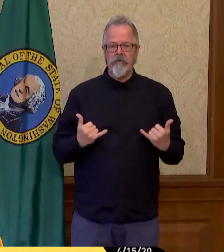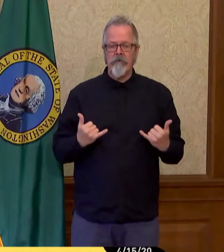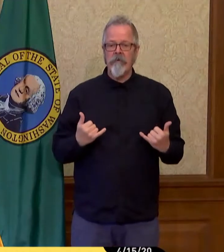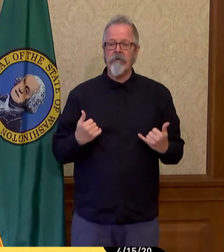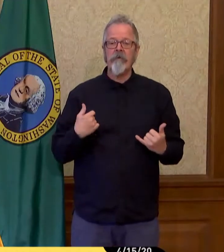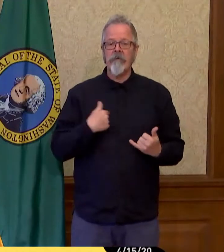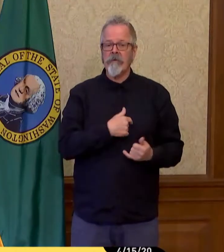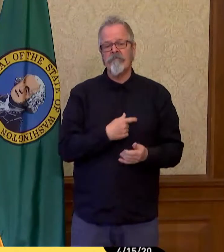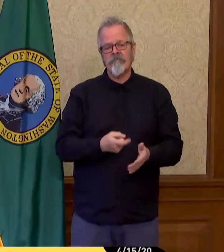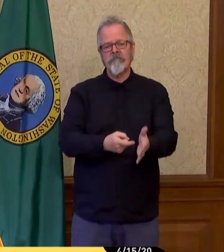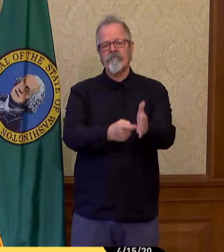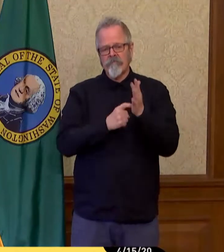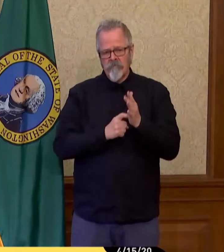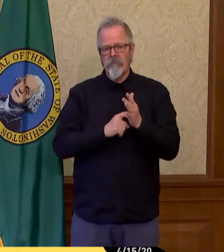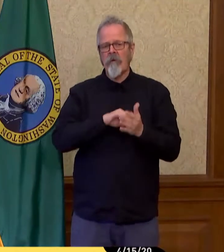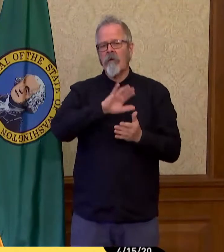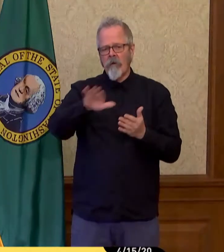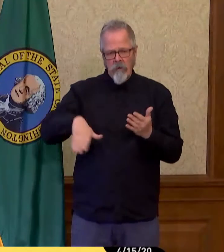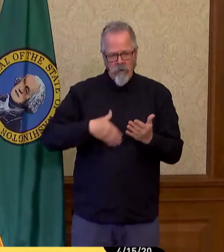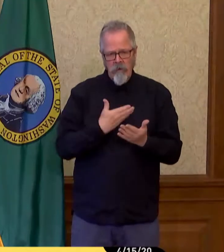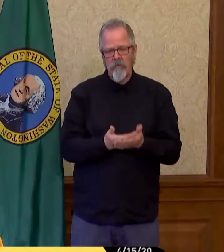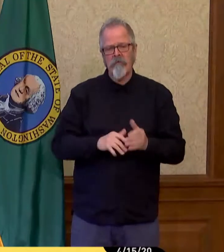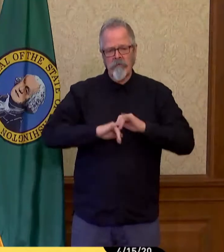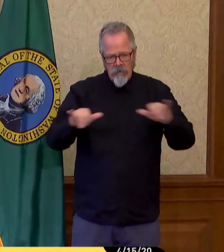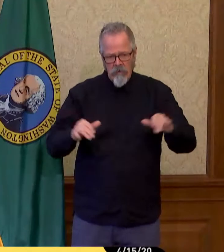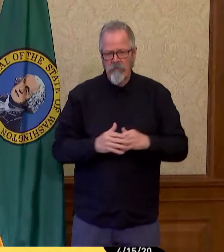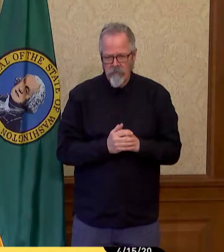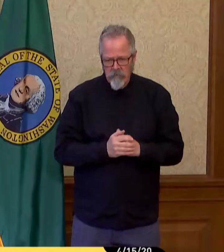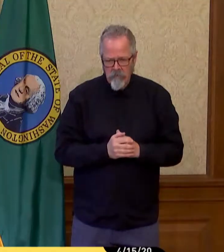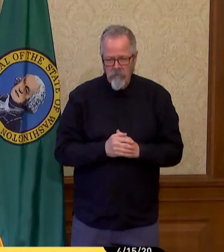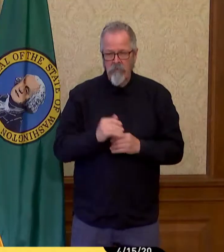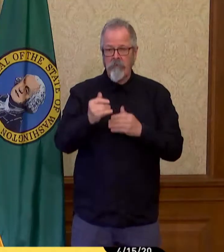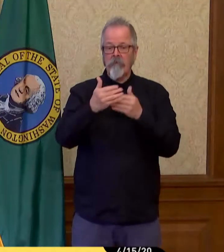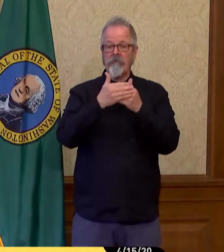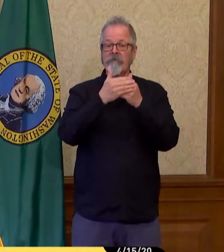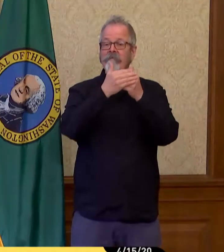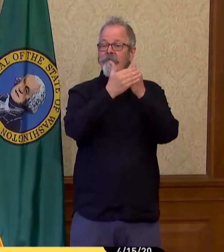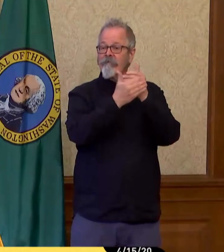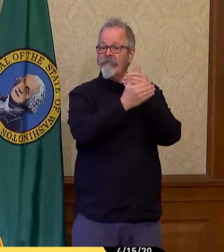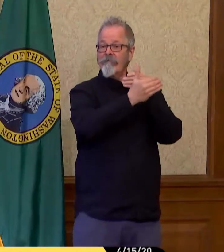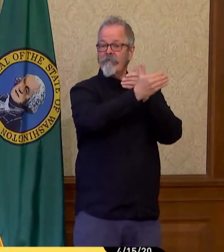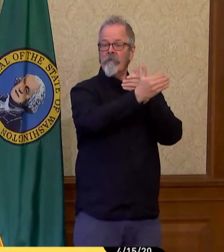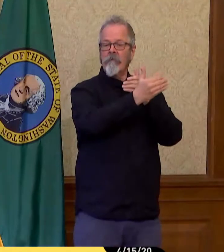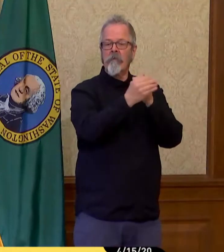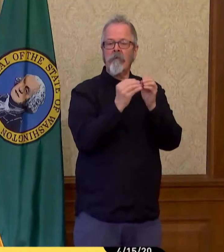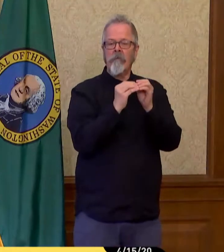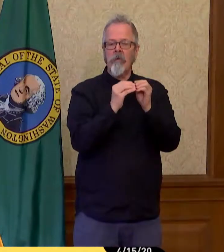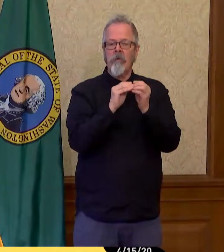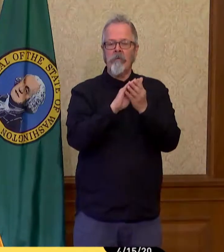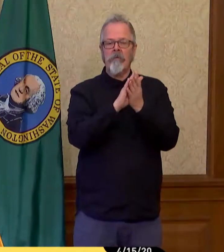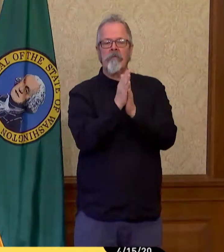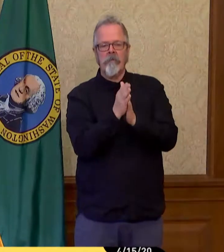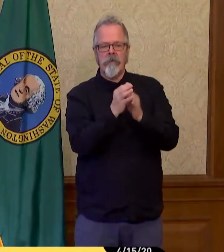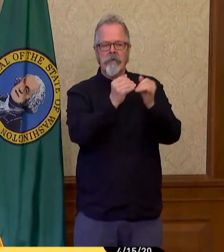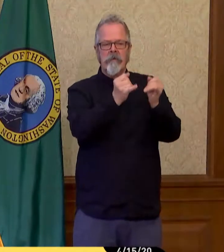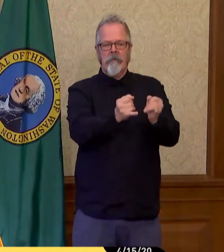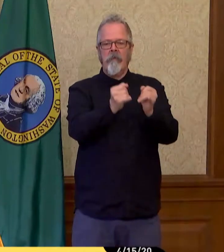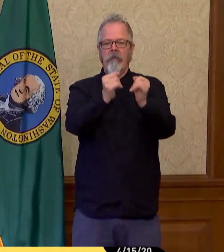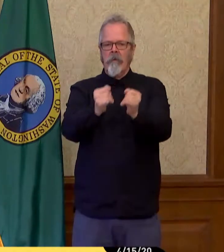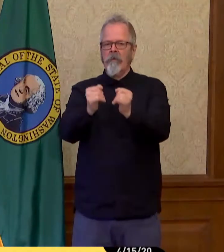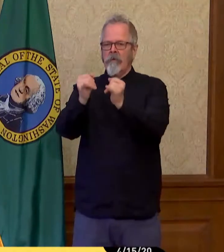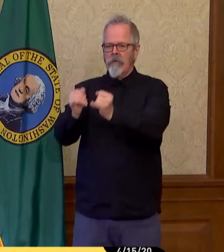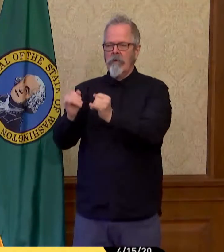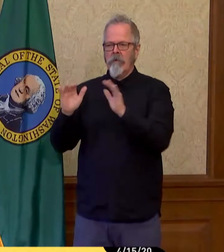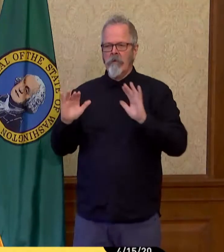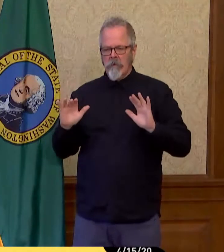we isolate them rapidly, where we treat them rapidly. And you might think of this as, to get to that second stage,